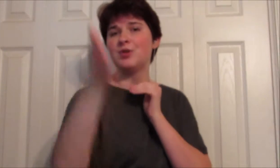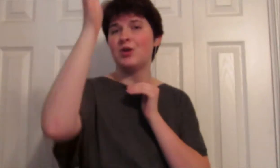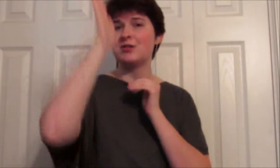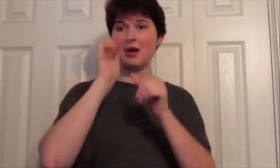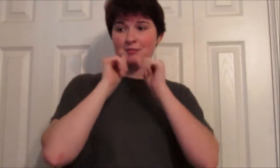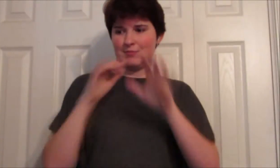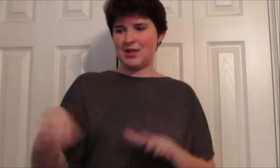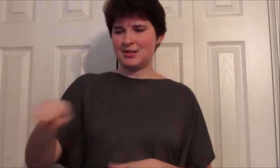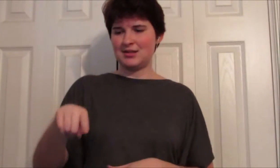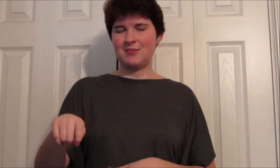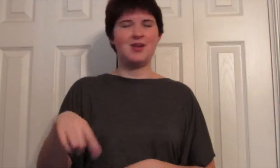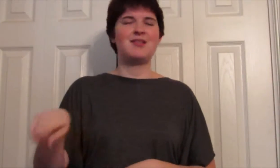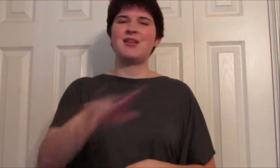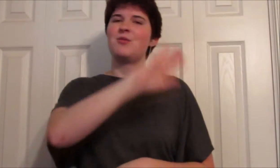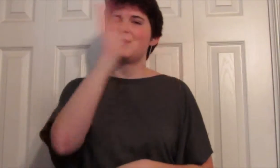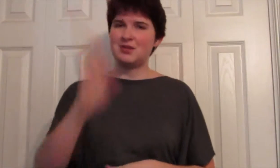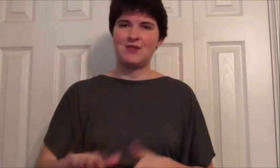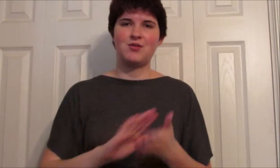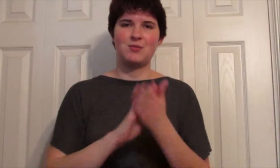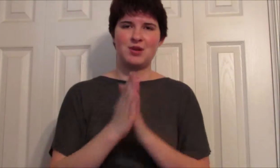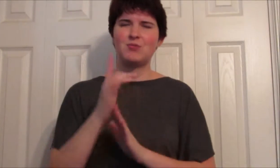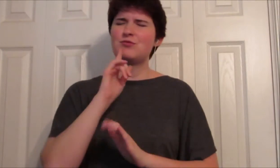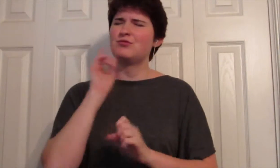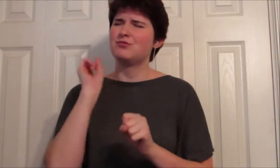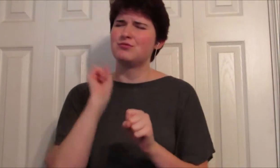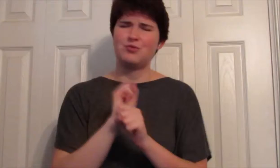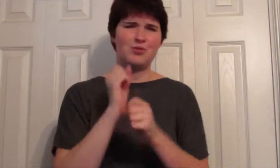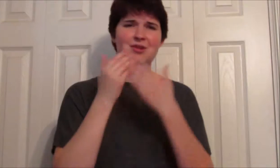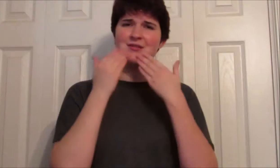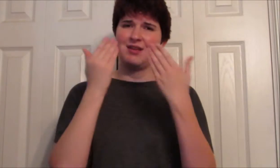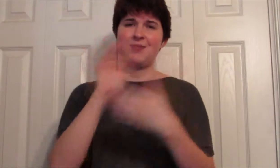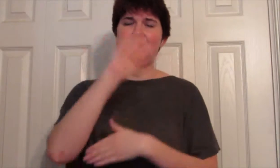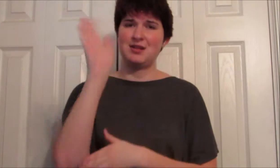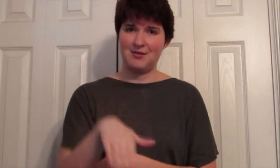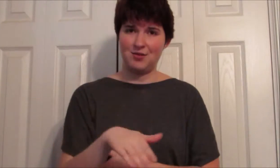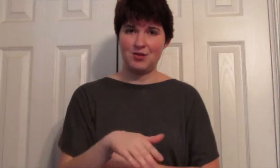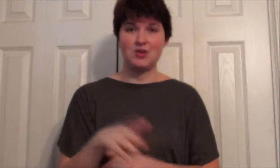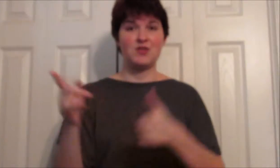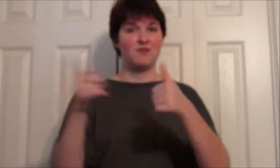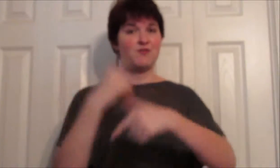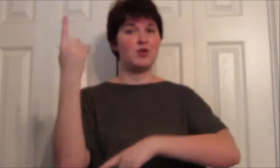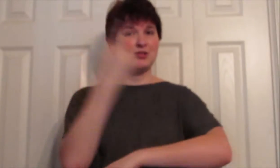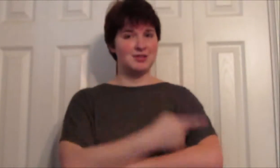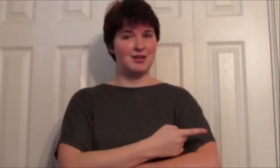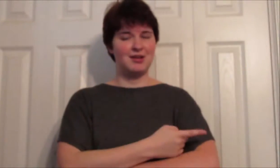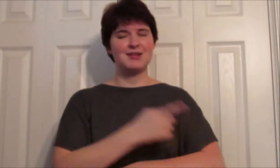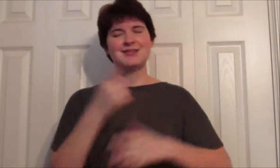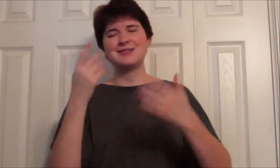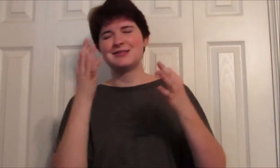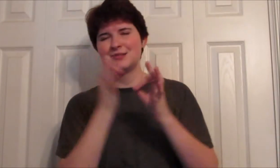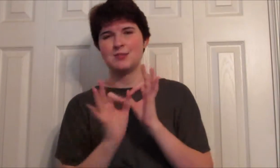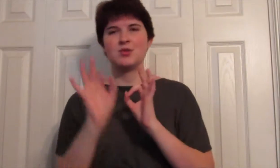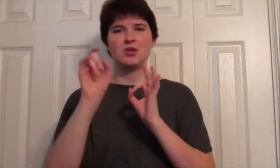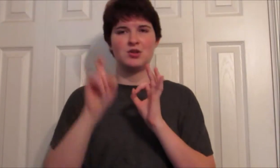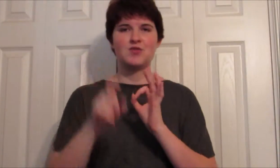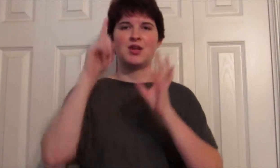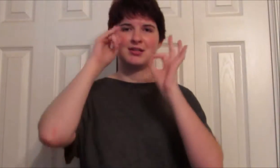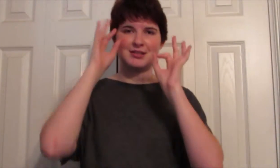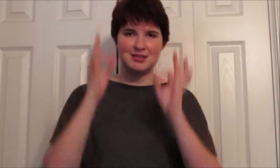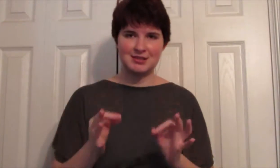God has done something for them, they will never be truly thankful people. So day one, very simply, you've got to